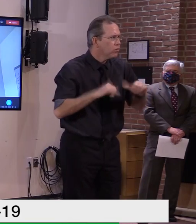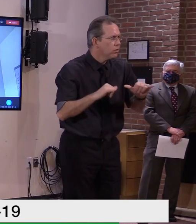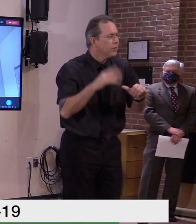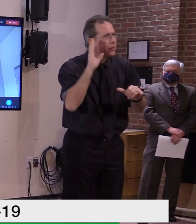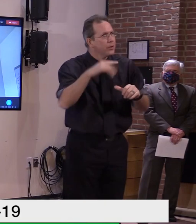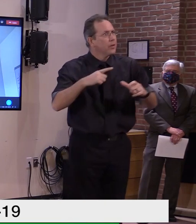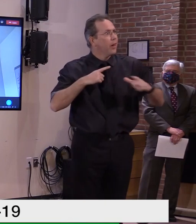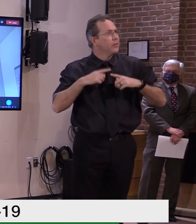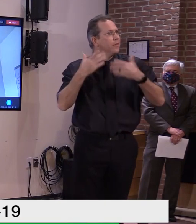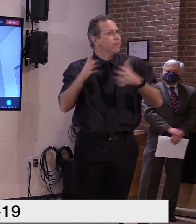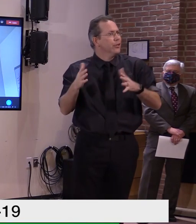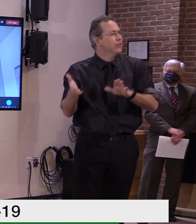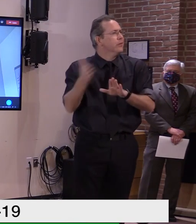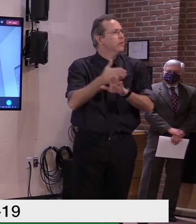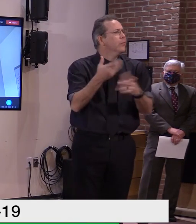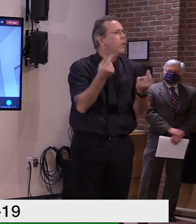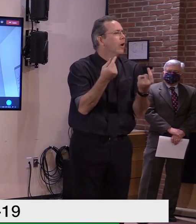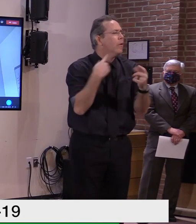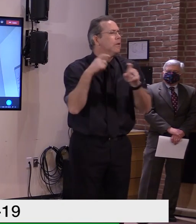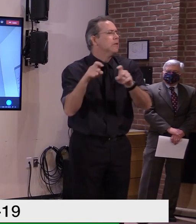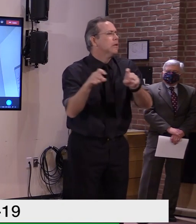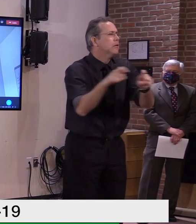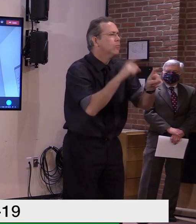forward to conditions improving in the coming months.